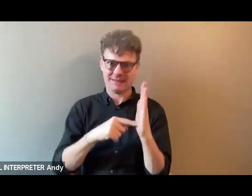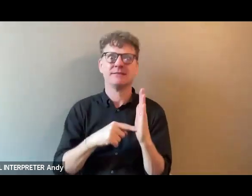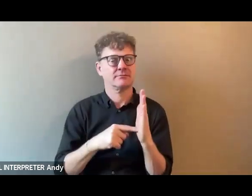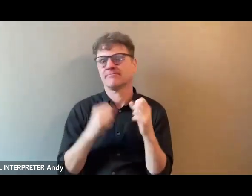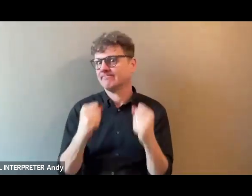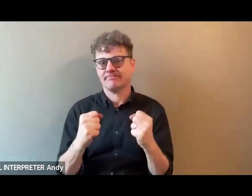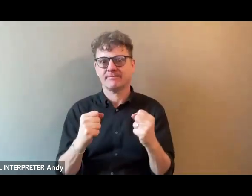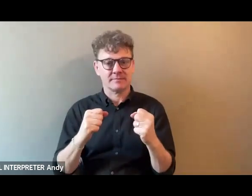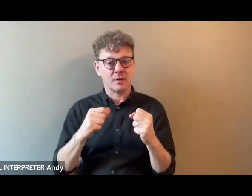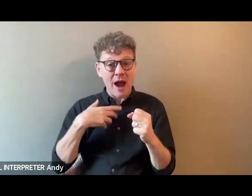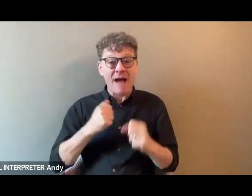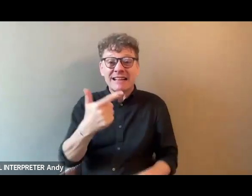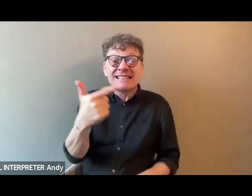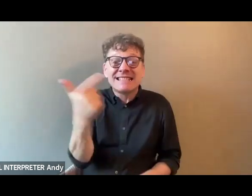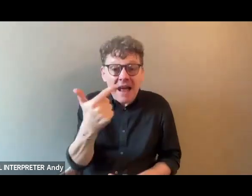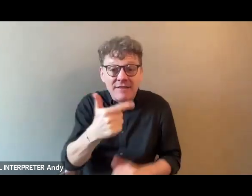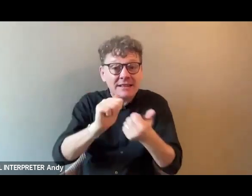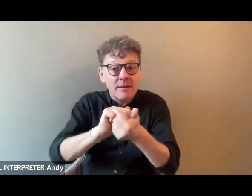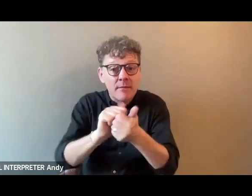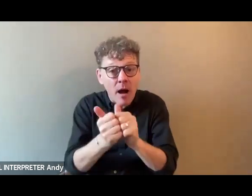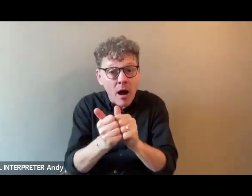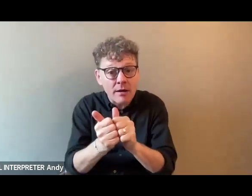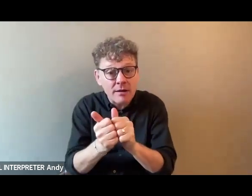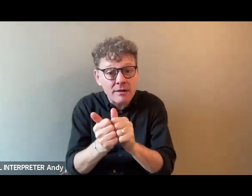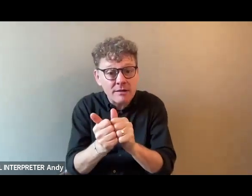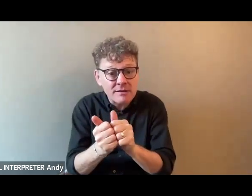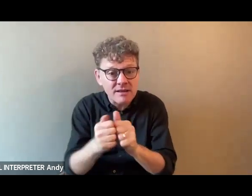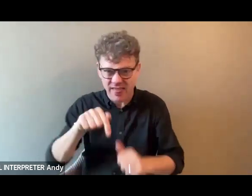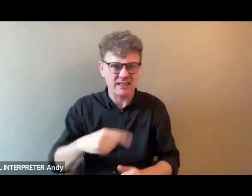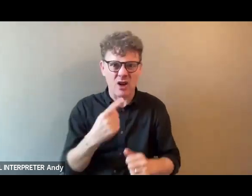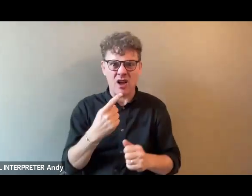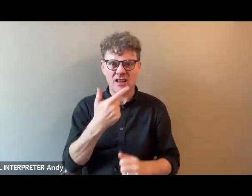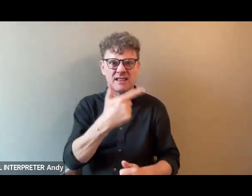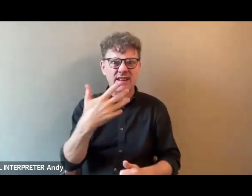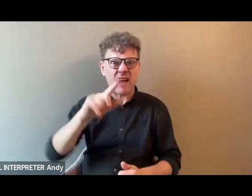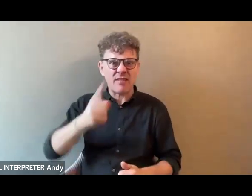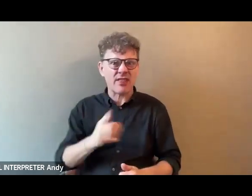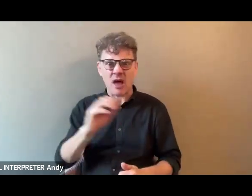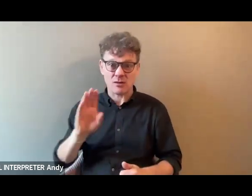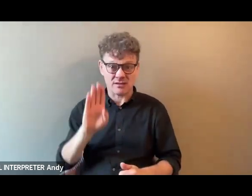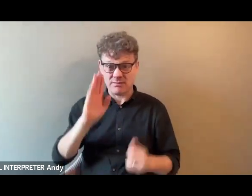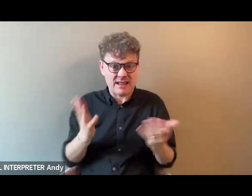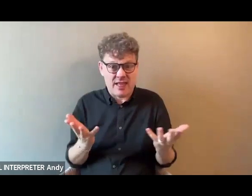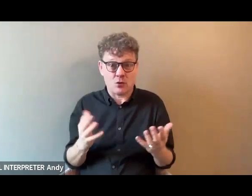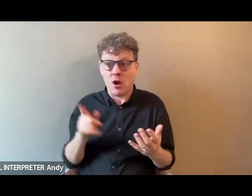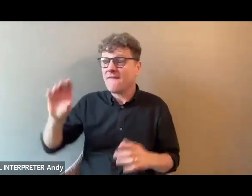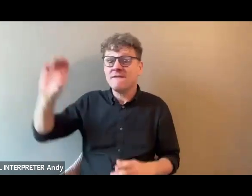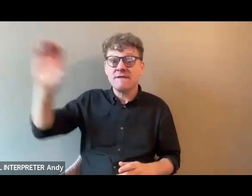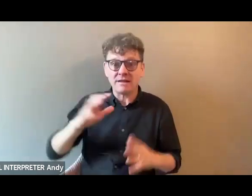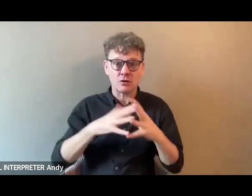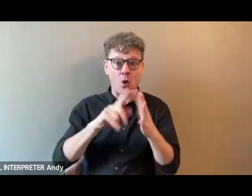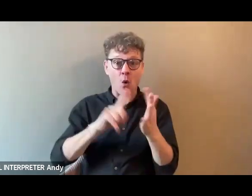have 17 partners on this 75k bid, including funders, the Wellcome